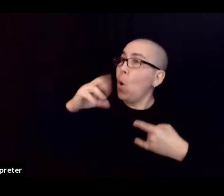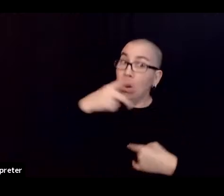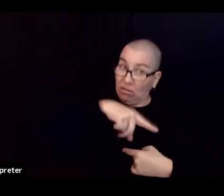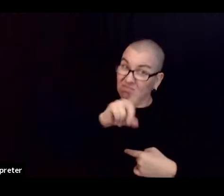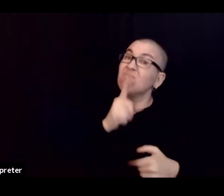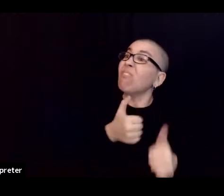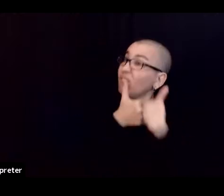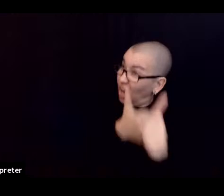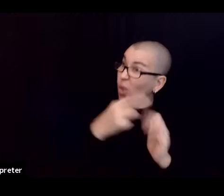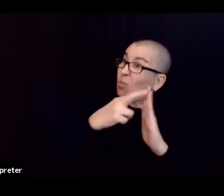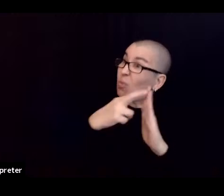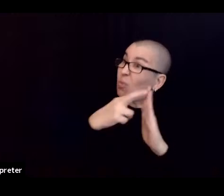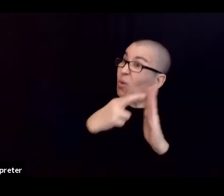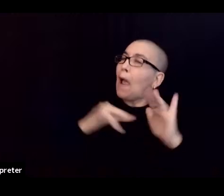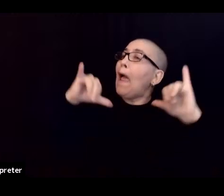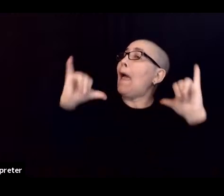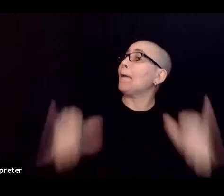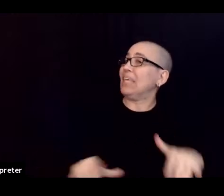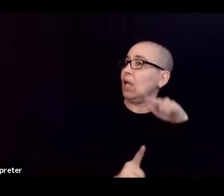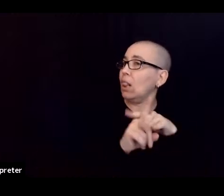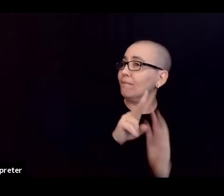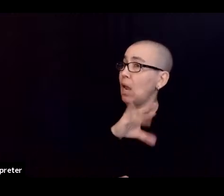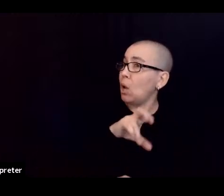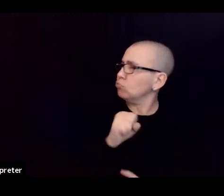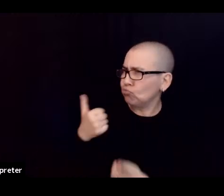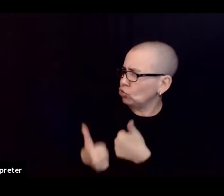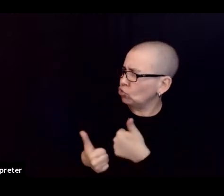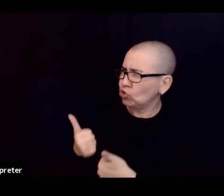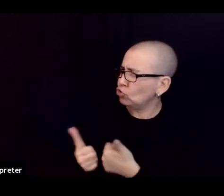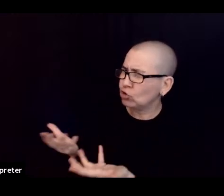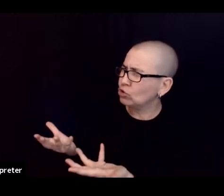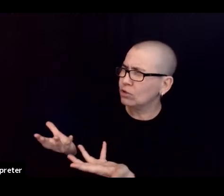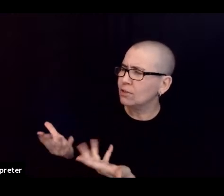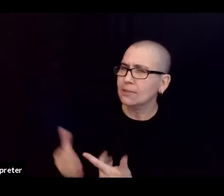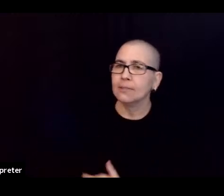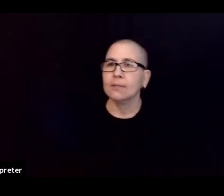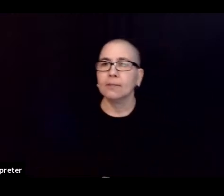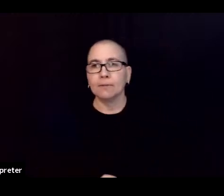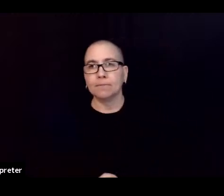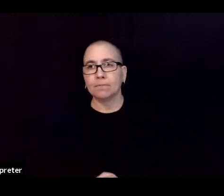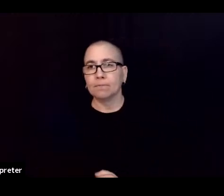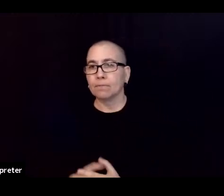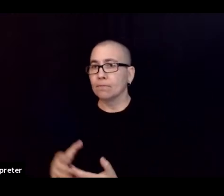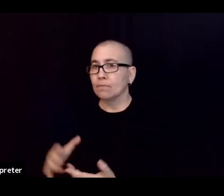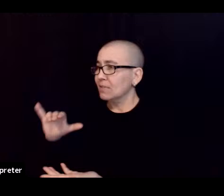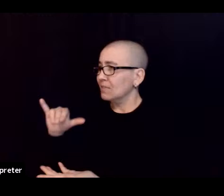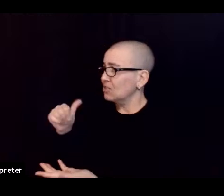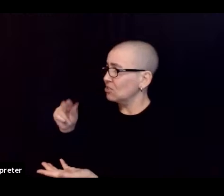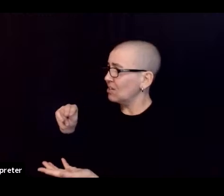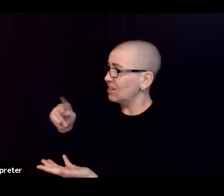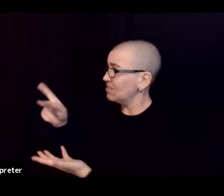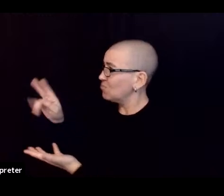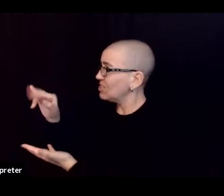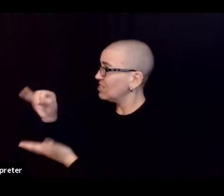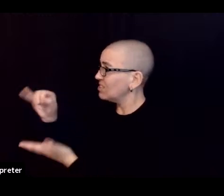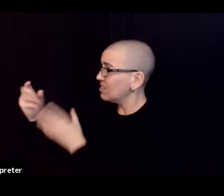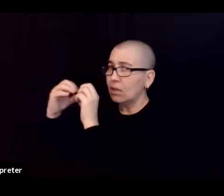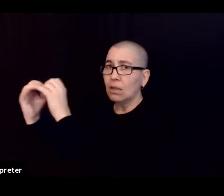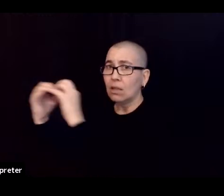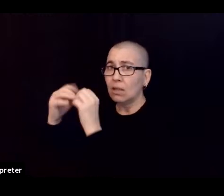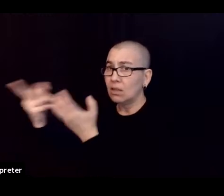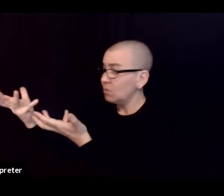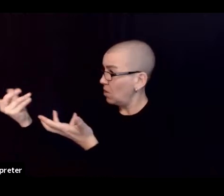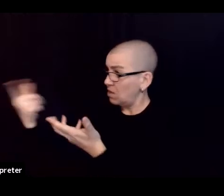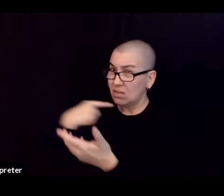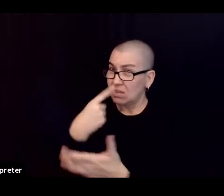Chris, do you have any additional insight you can shed on the investigation, the individual case investigation findings? I can't